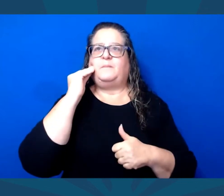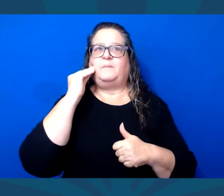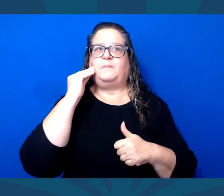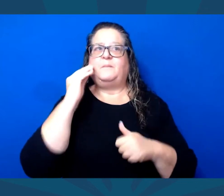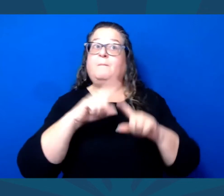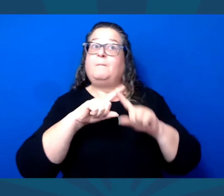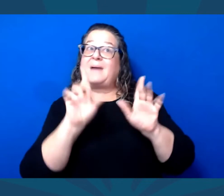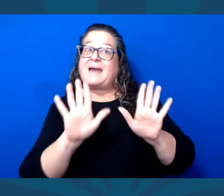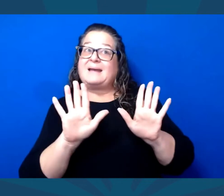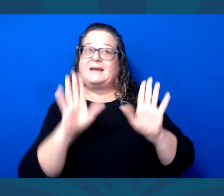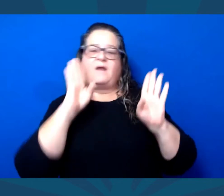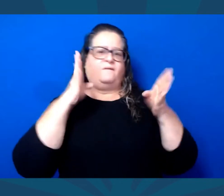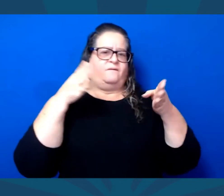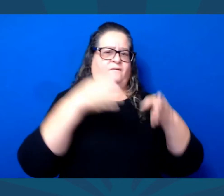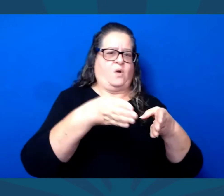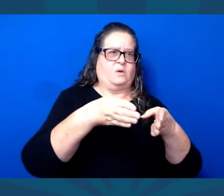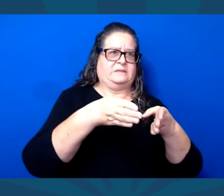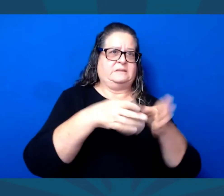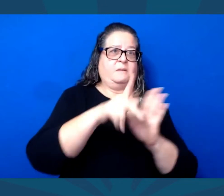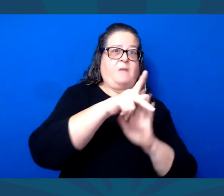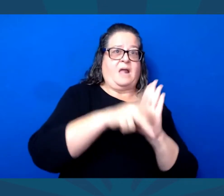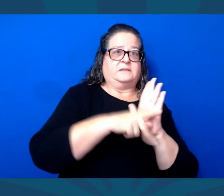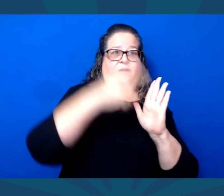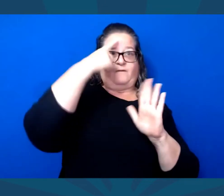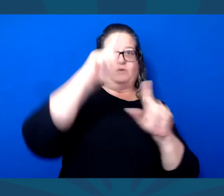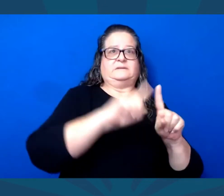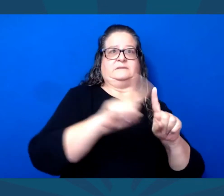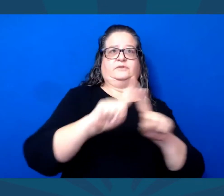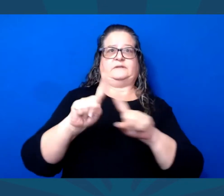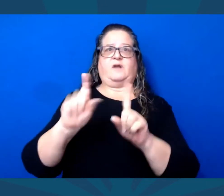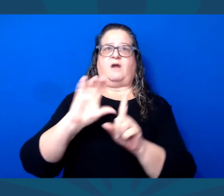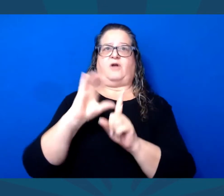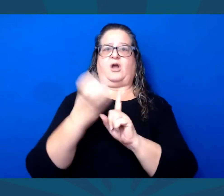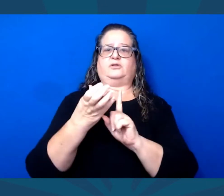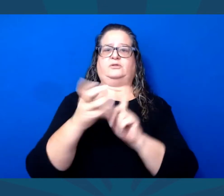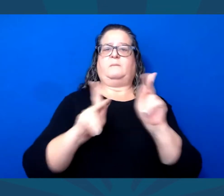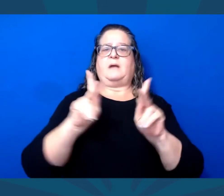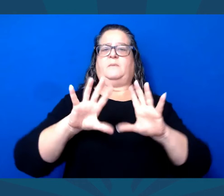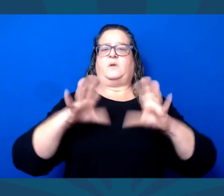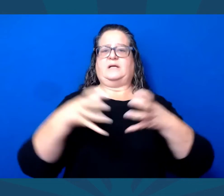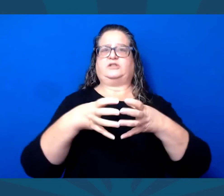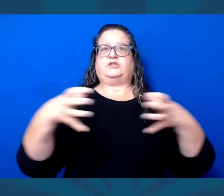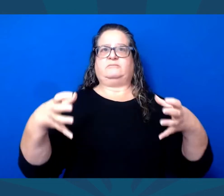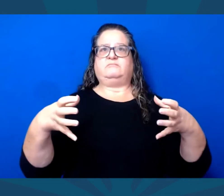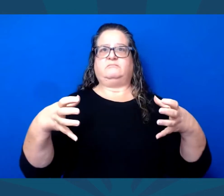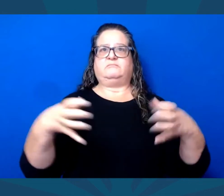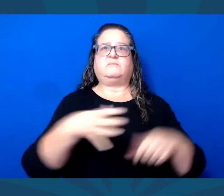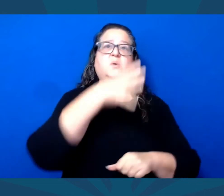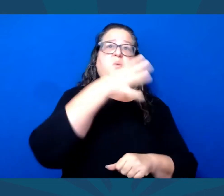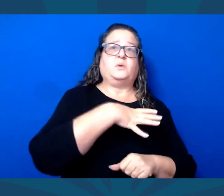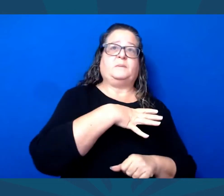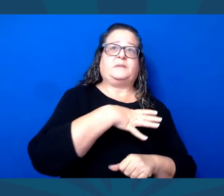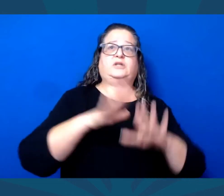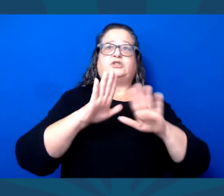economic security, with the focus on policies impacting minorities, women, children,